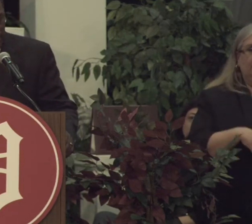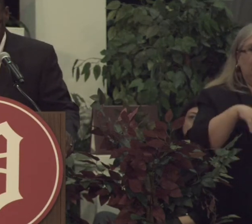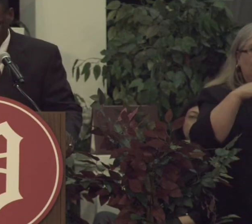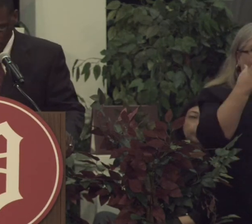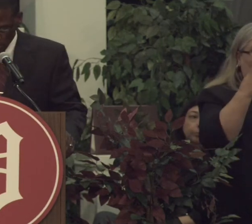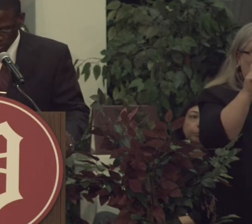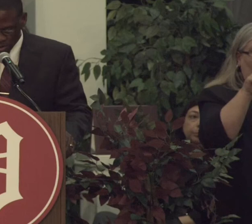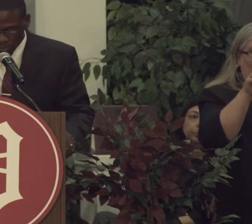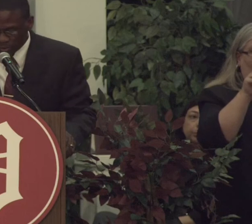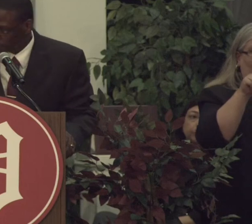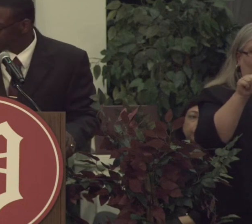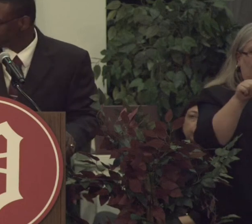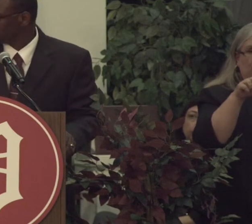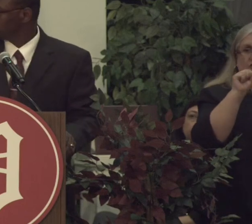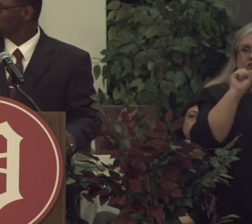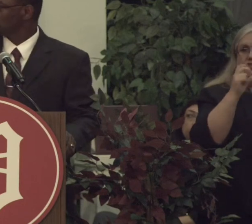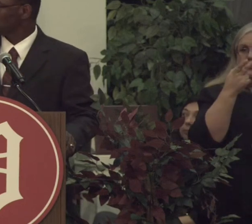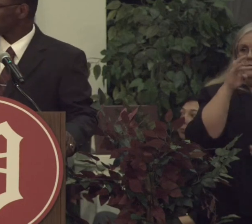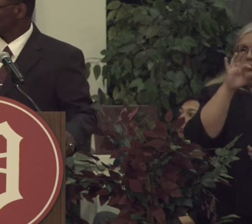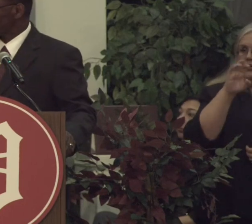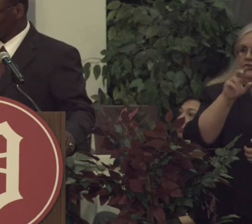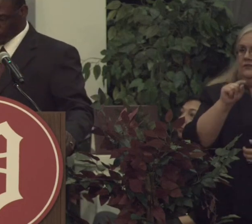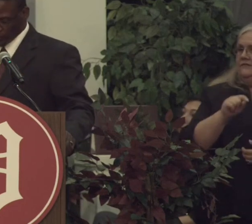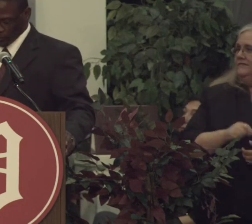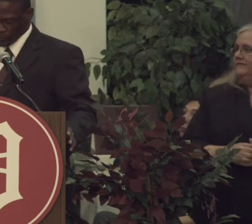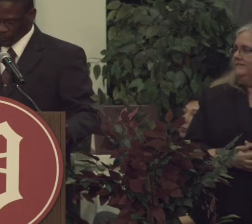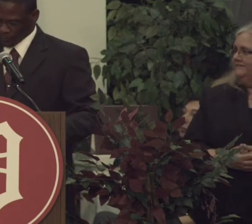Helena Schuler.